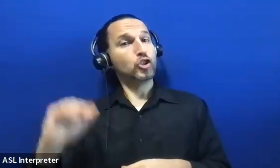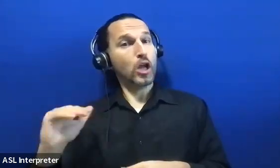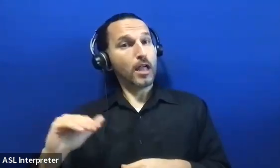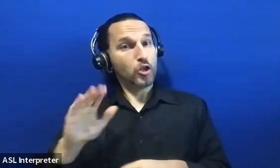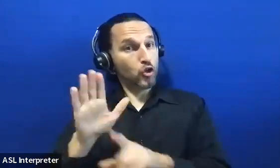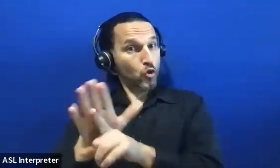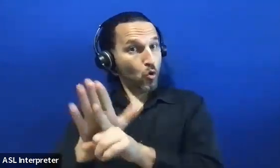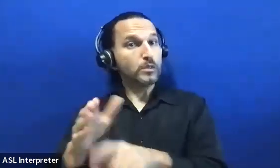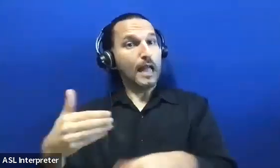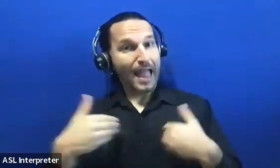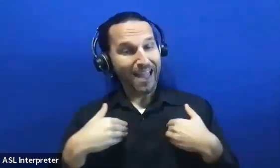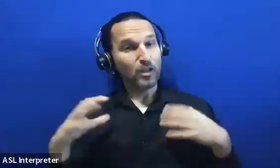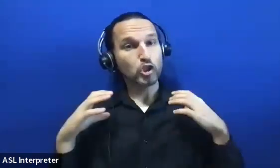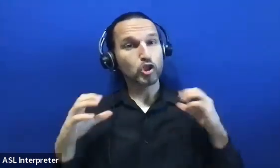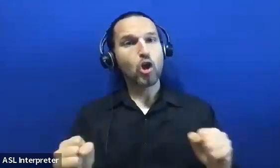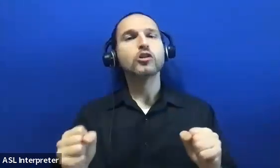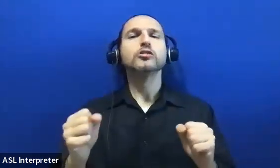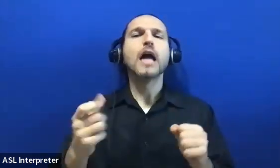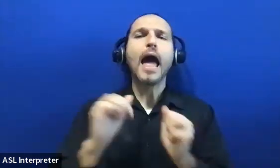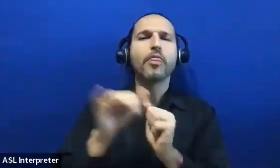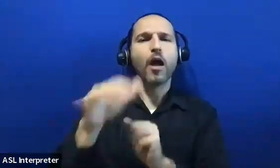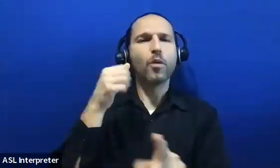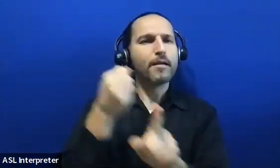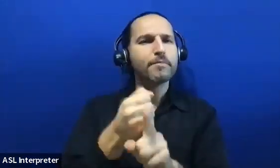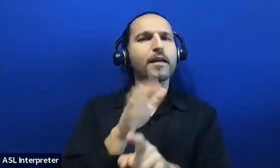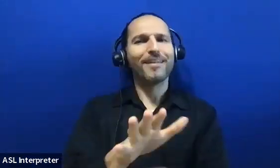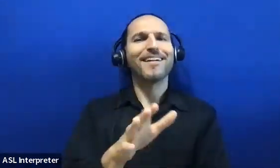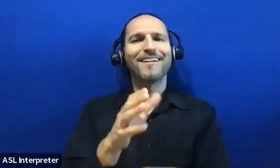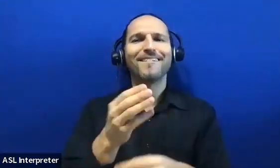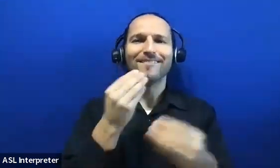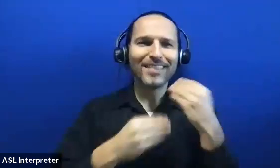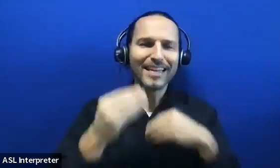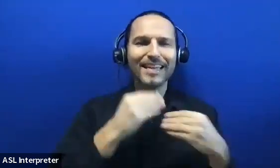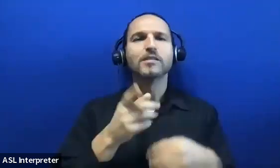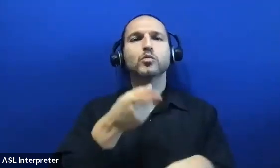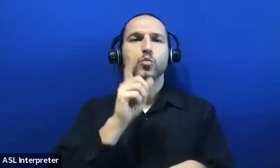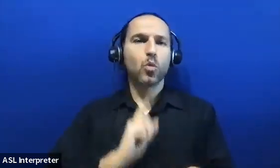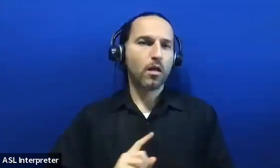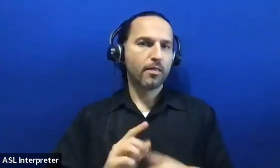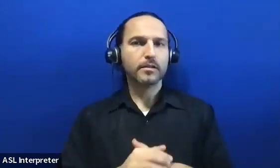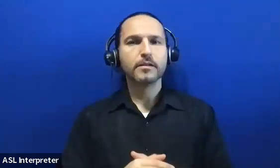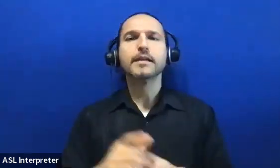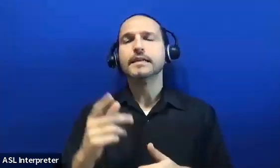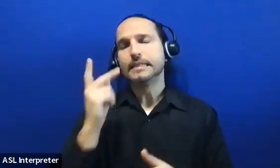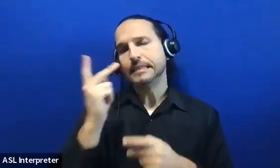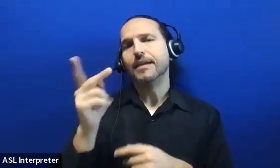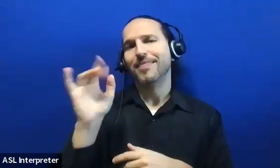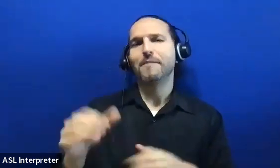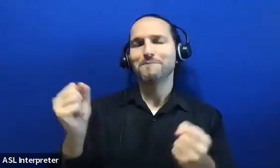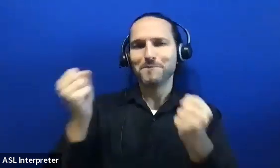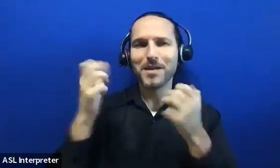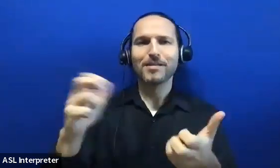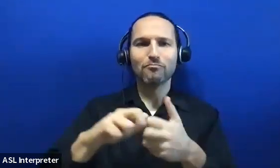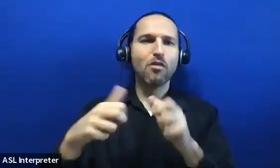how that might impact their feeding and swallowing. Every child is different, but there are some common problems that we see in CHARGE